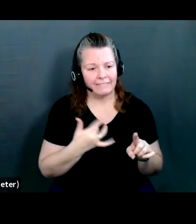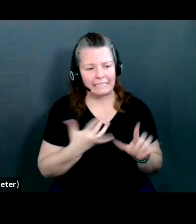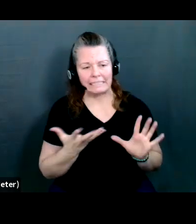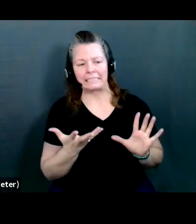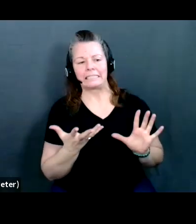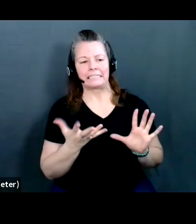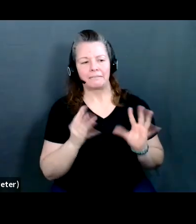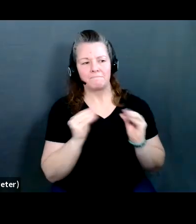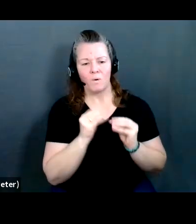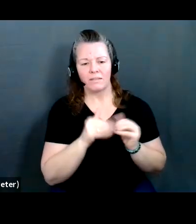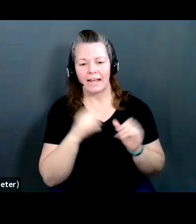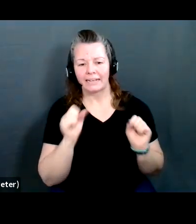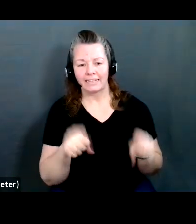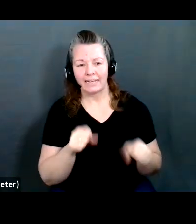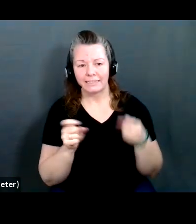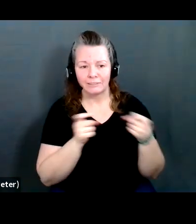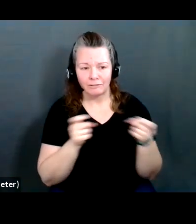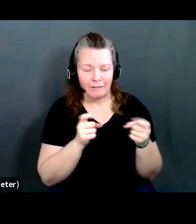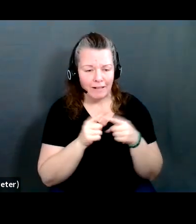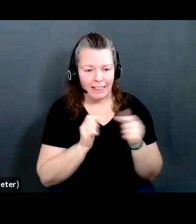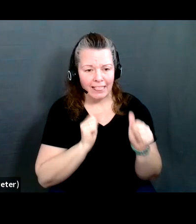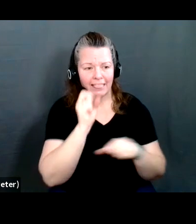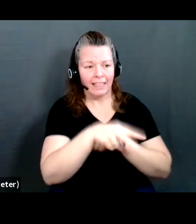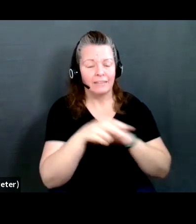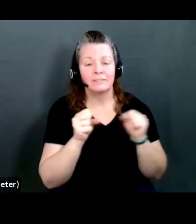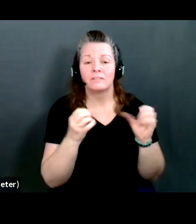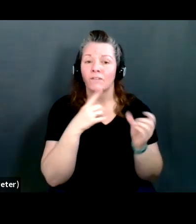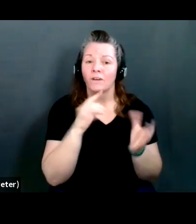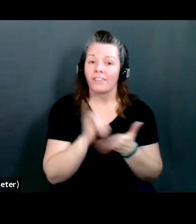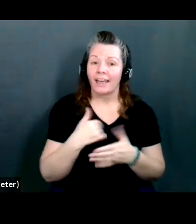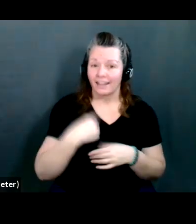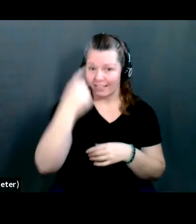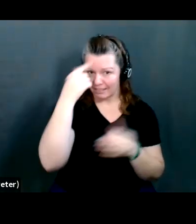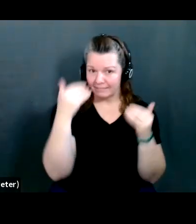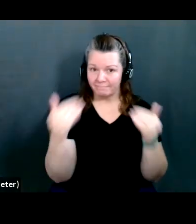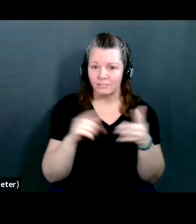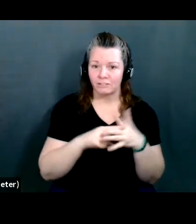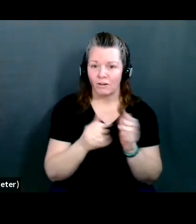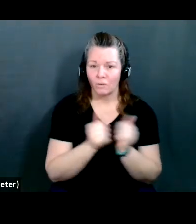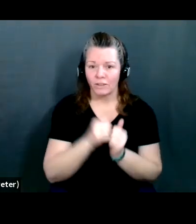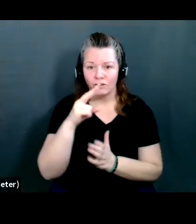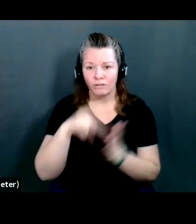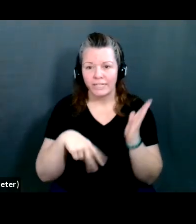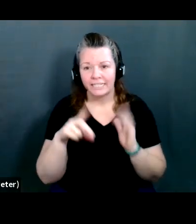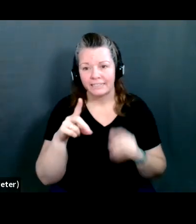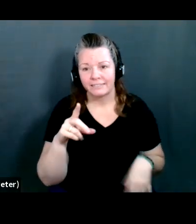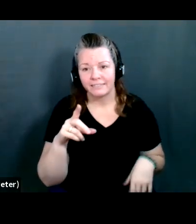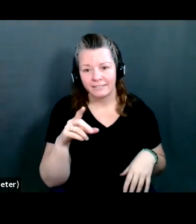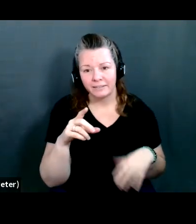beyond my control. So in that spirit, I thought I'd start off with a Rita Dove poem.